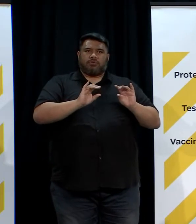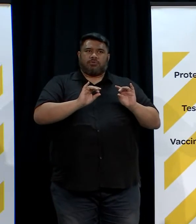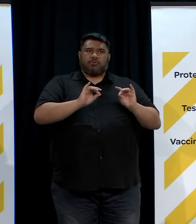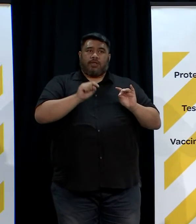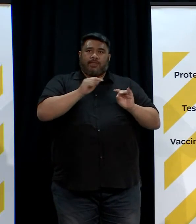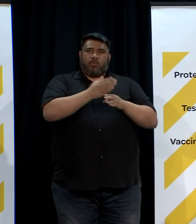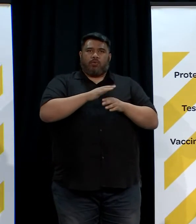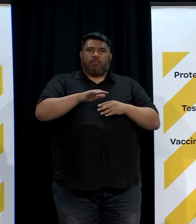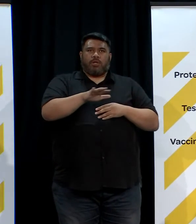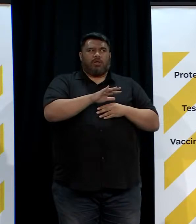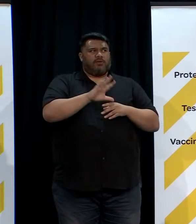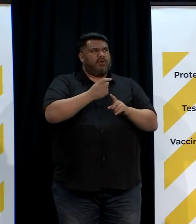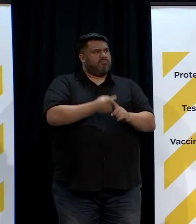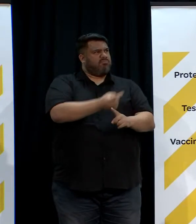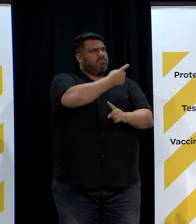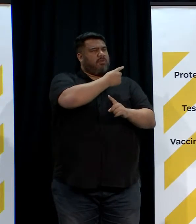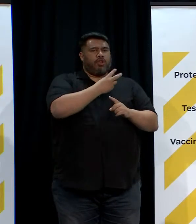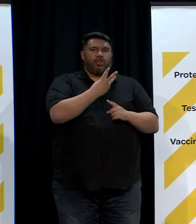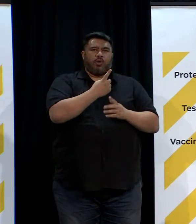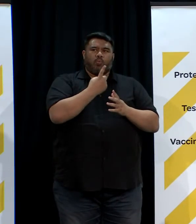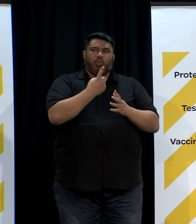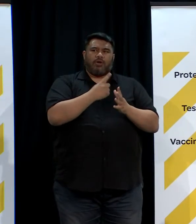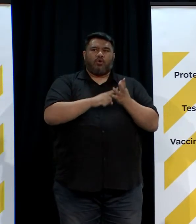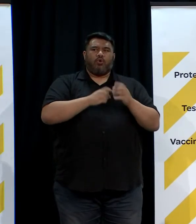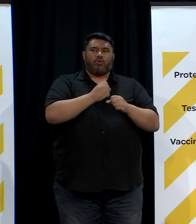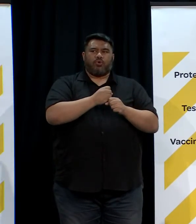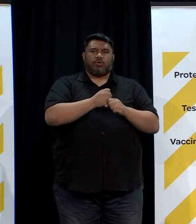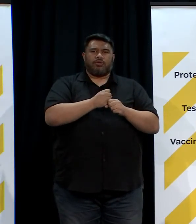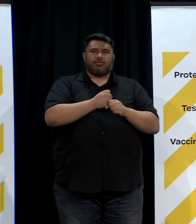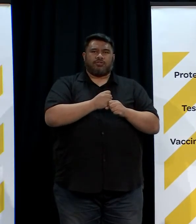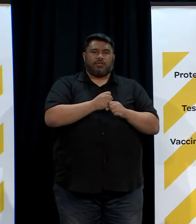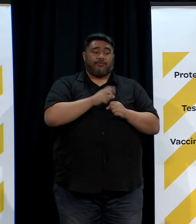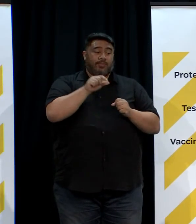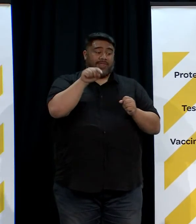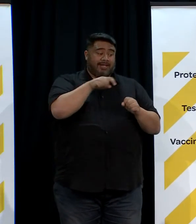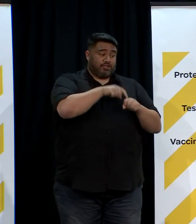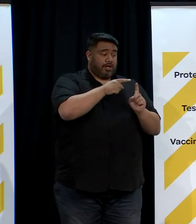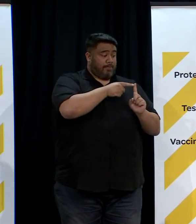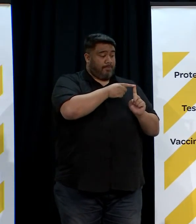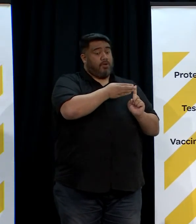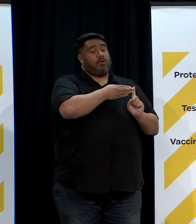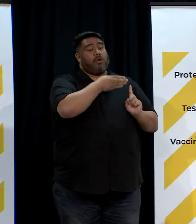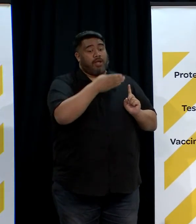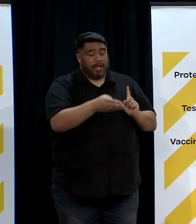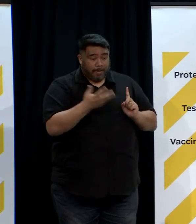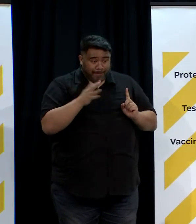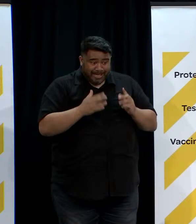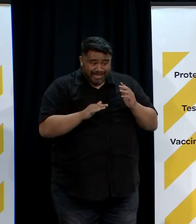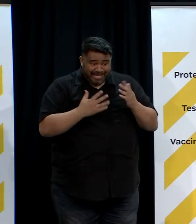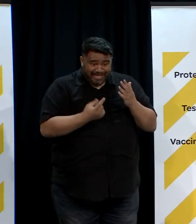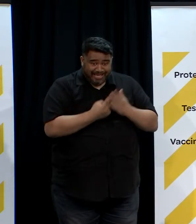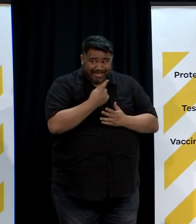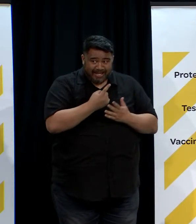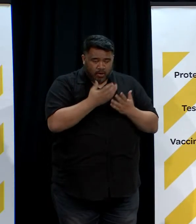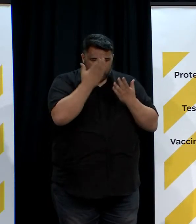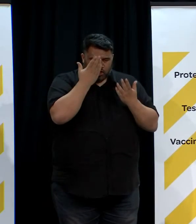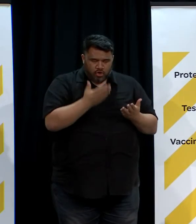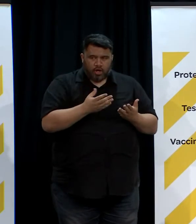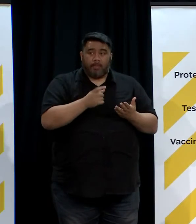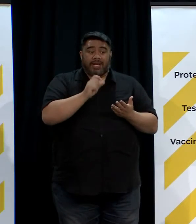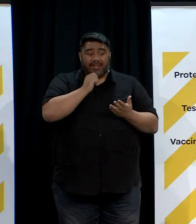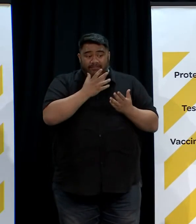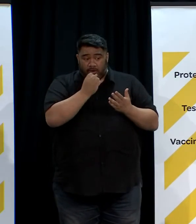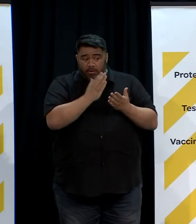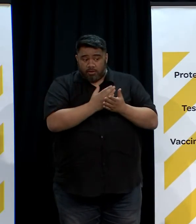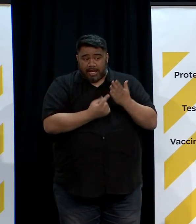since the 31st of August. So it's just whether any have happened from that, and we'll come back to you on whether any of those exposure events have led